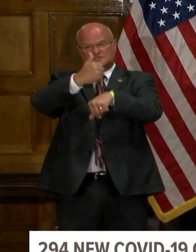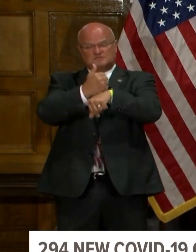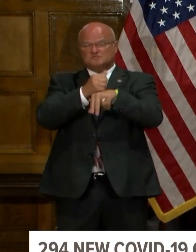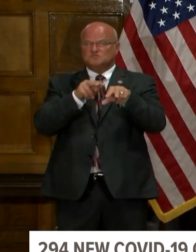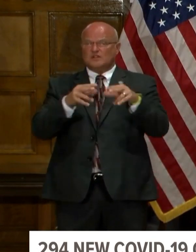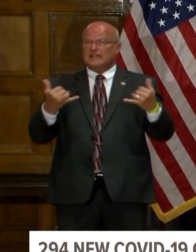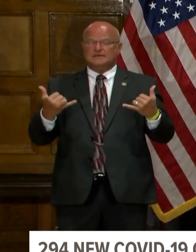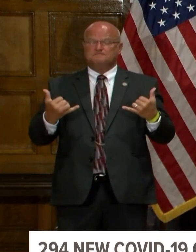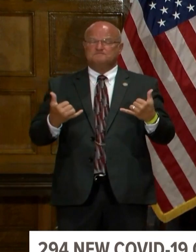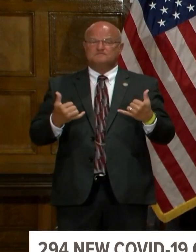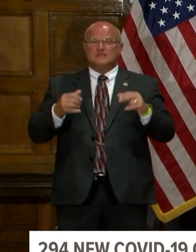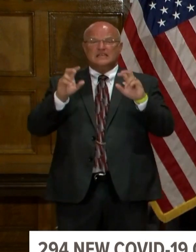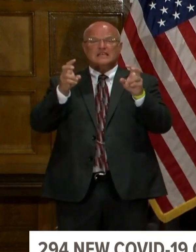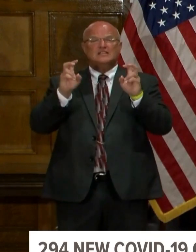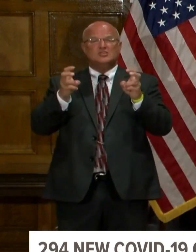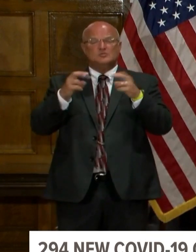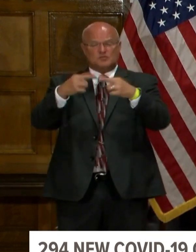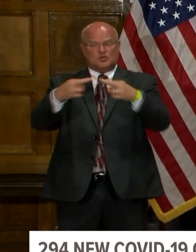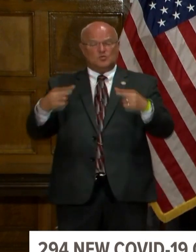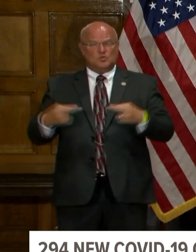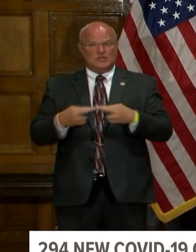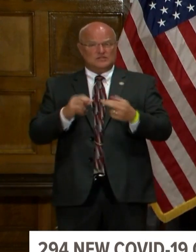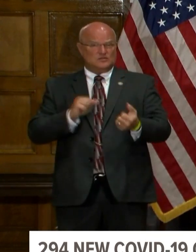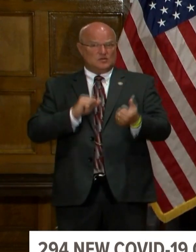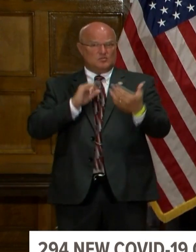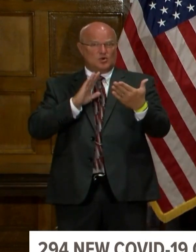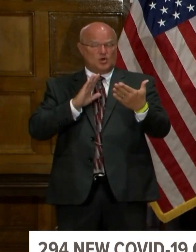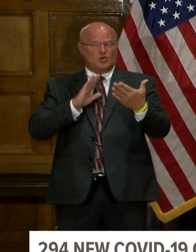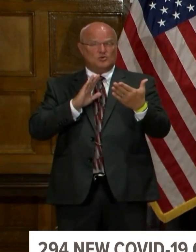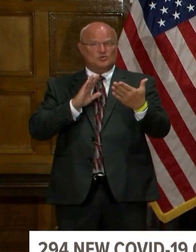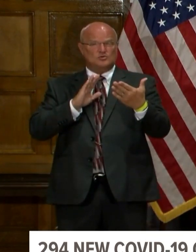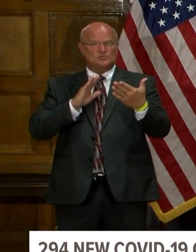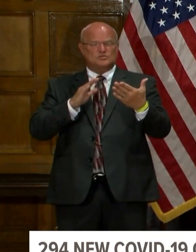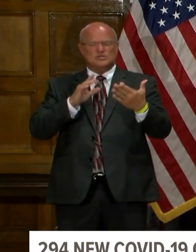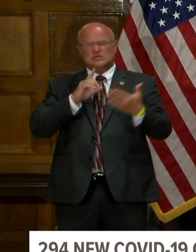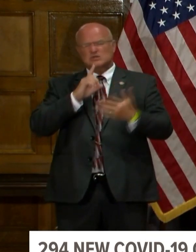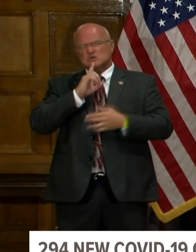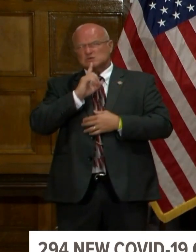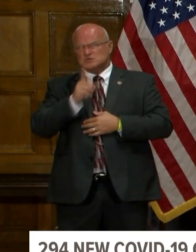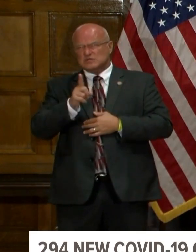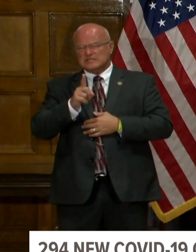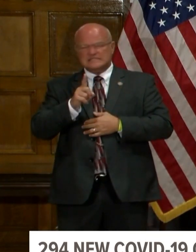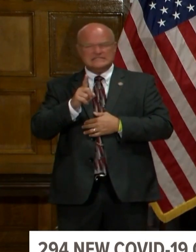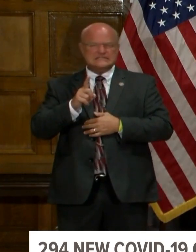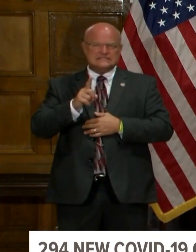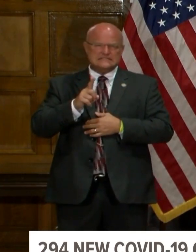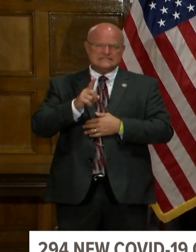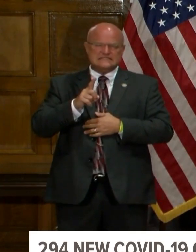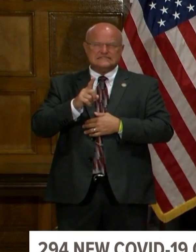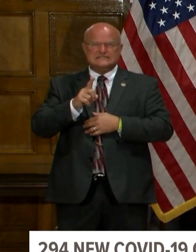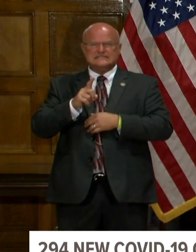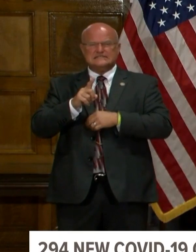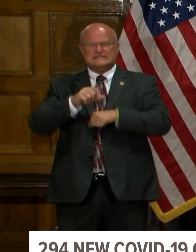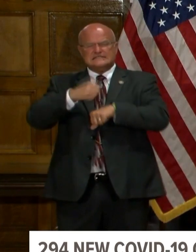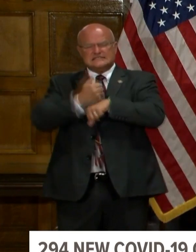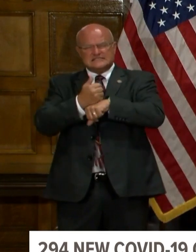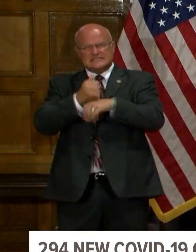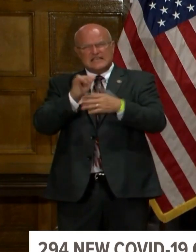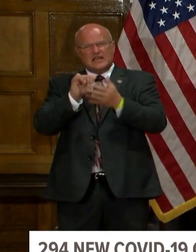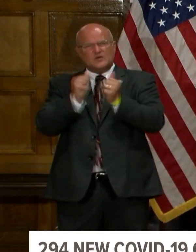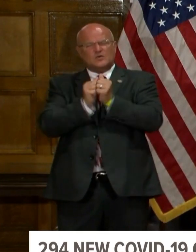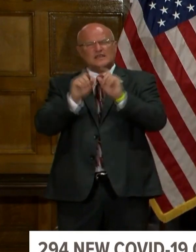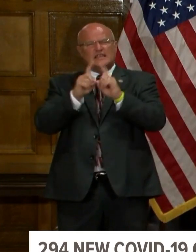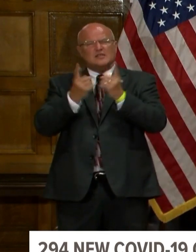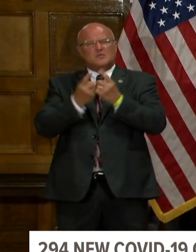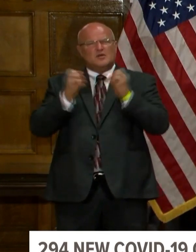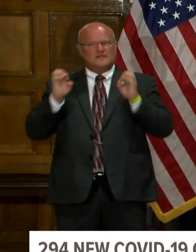looked at. In terms of the regional approach, we really have implemented that to a certain extent with the